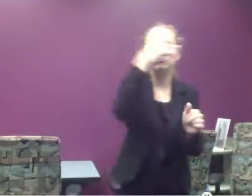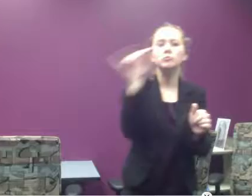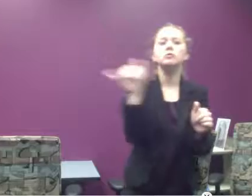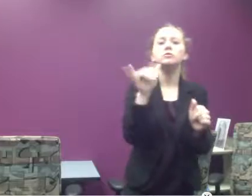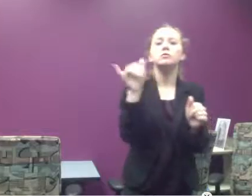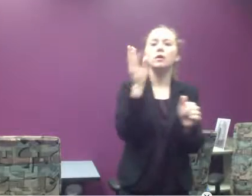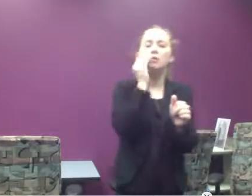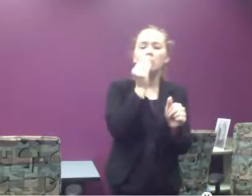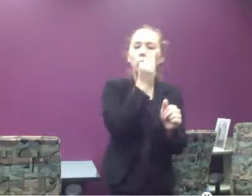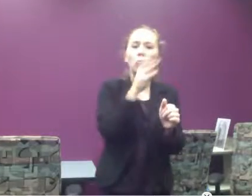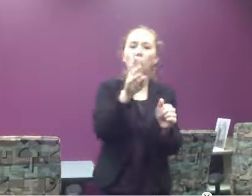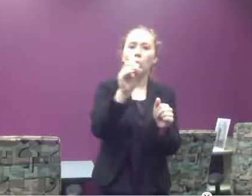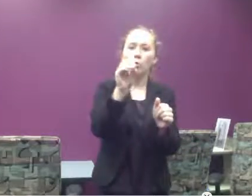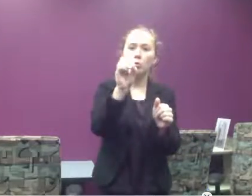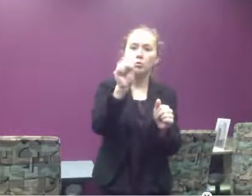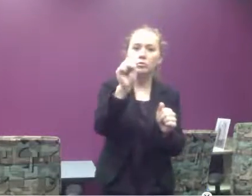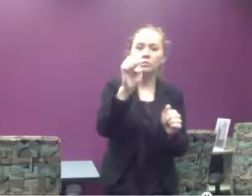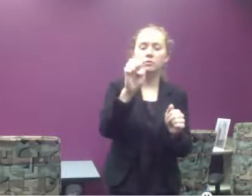Shape, it looks like a flower, okay.